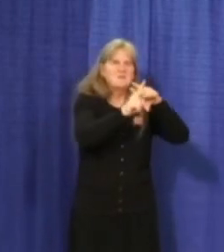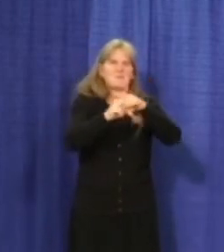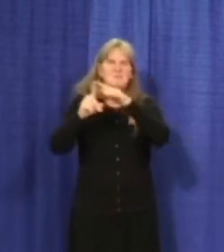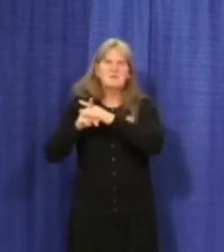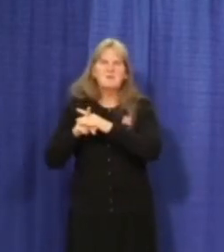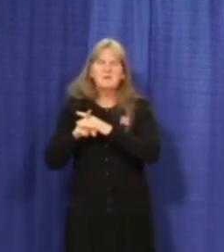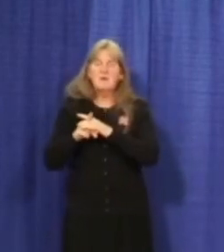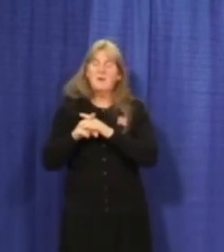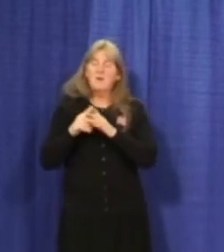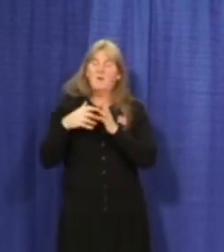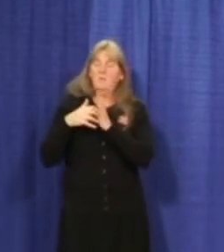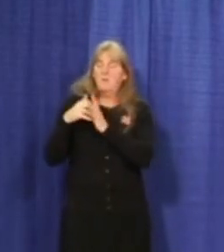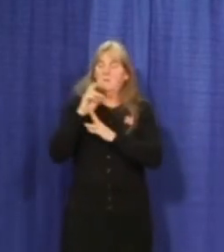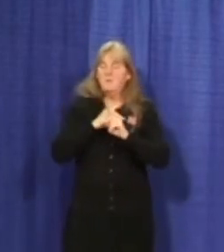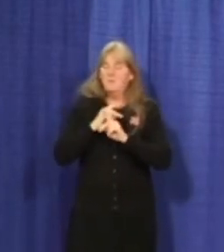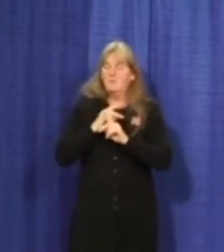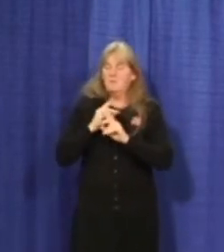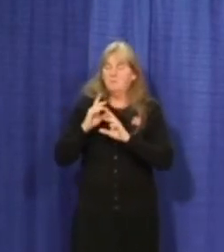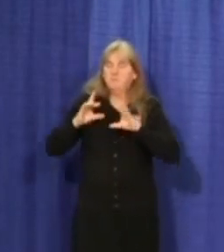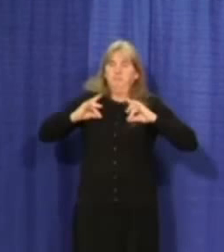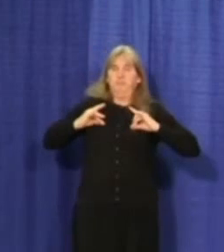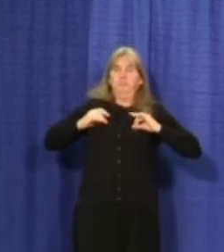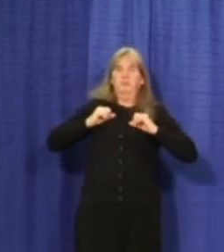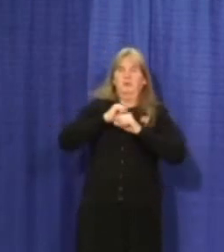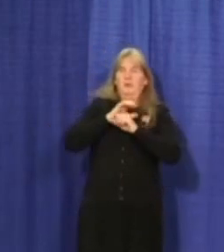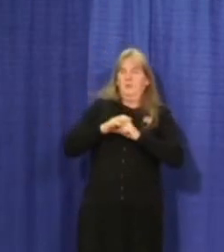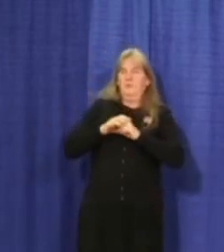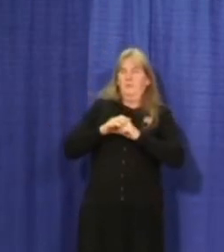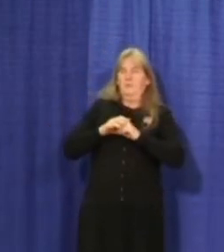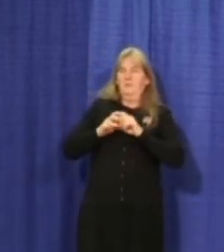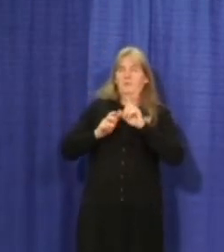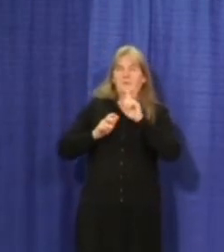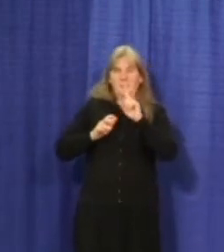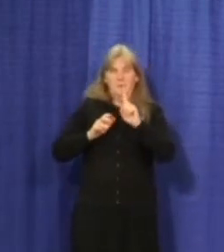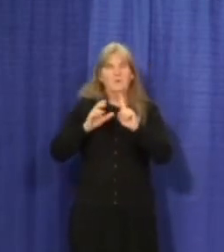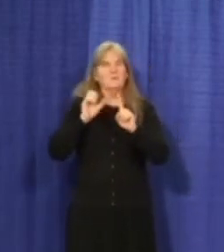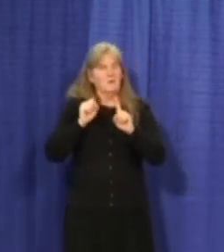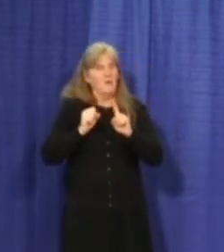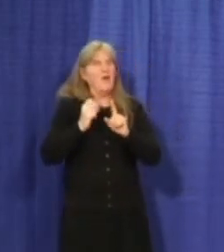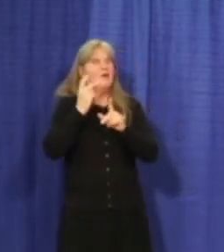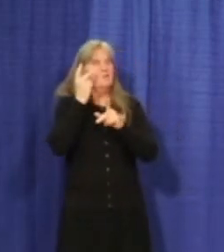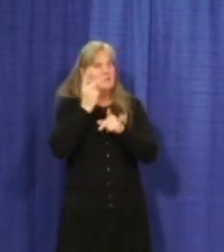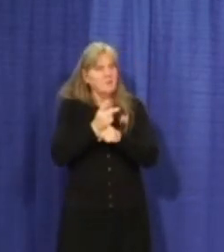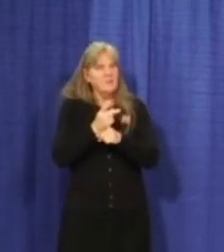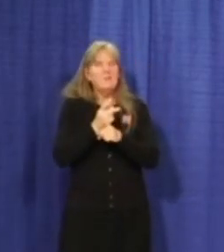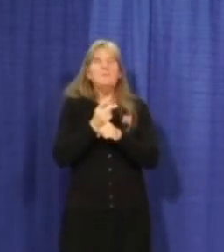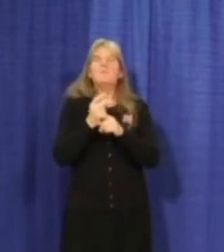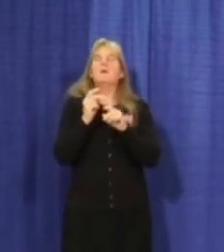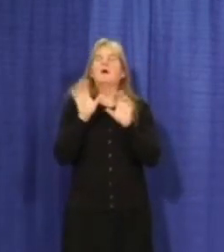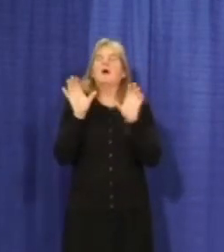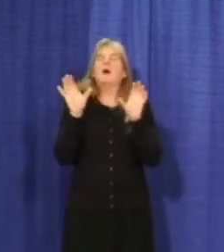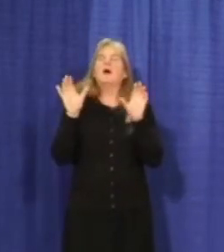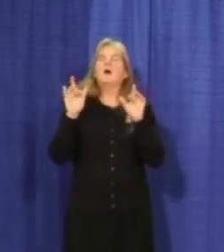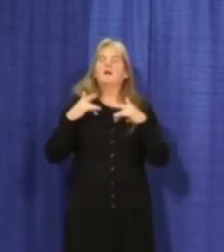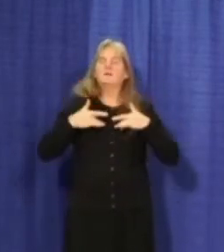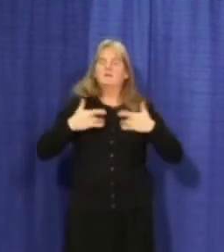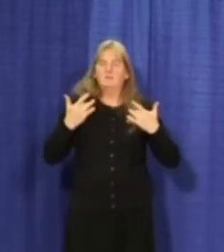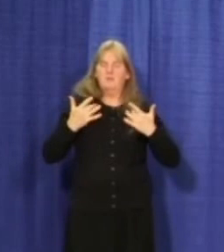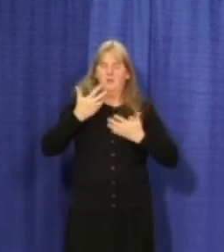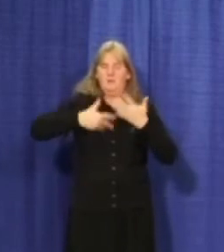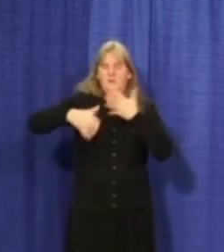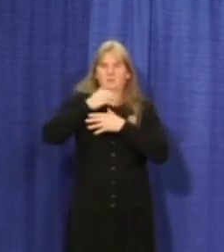vulnerable people getting infected. So we must keep gatherings small. That is, to be clear,